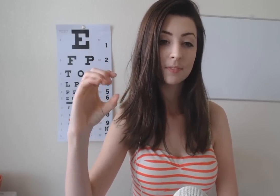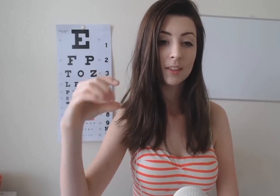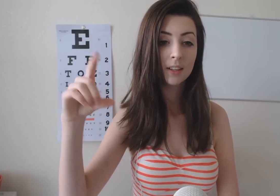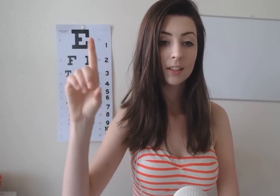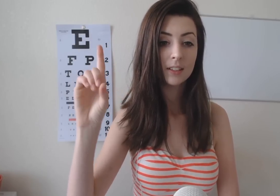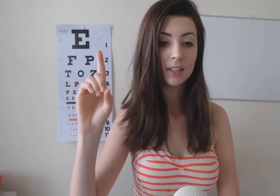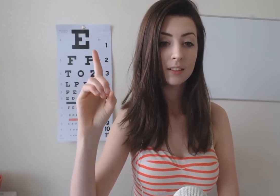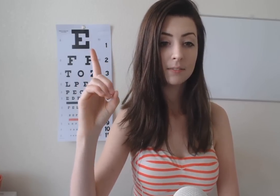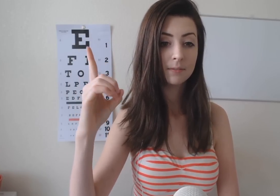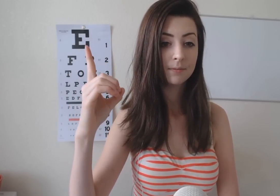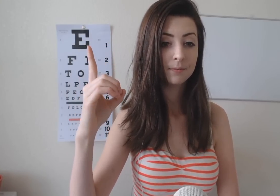D,